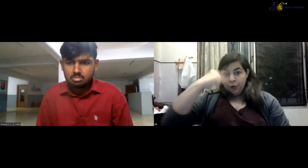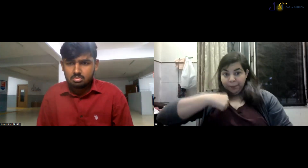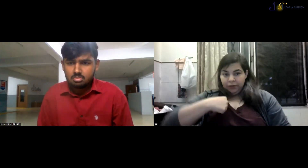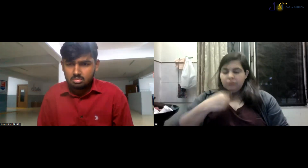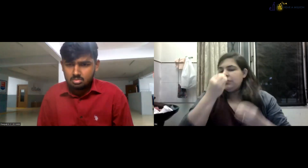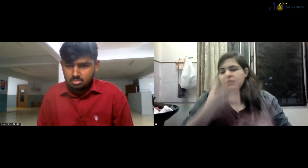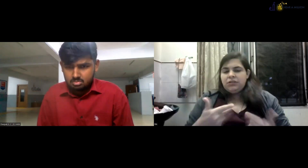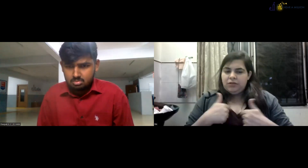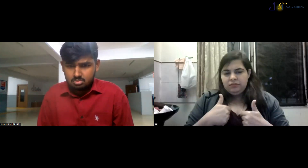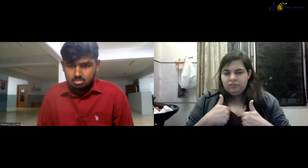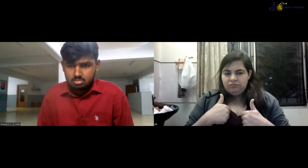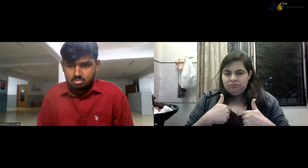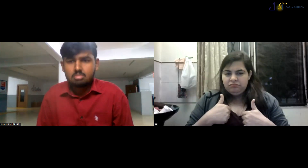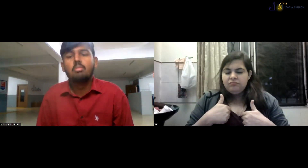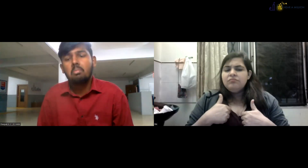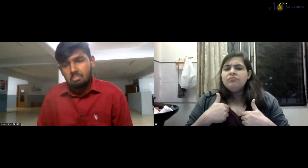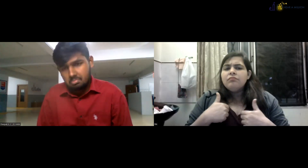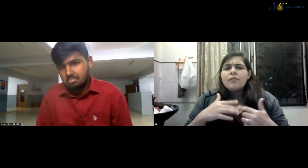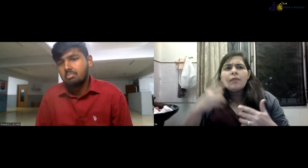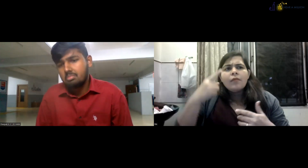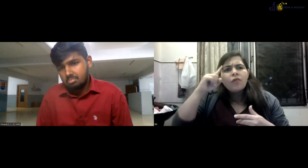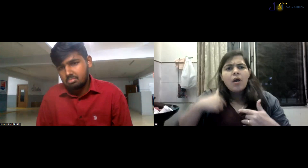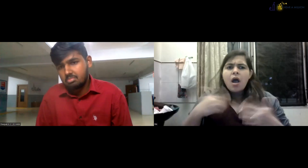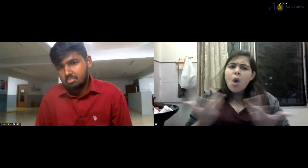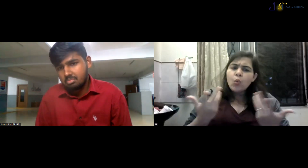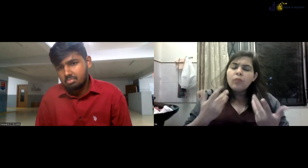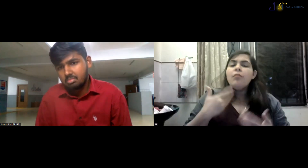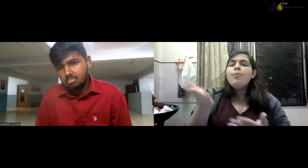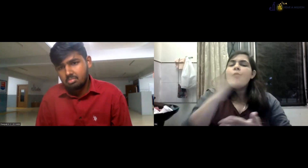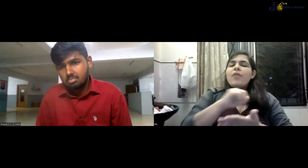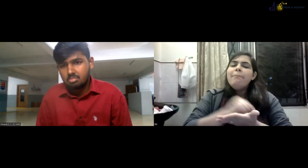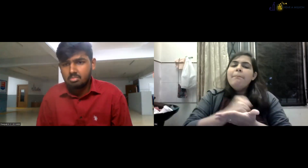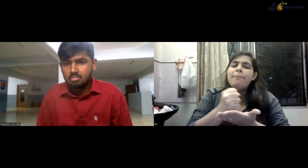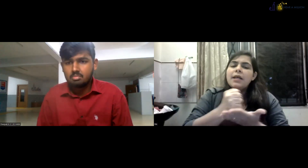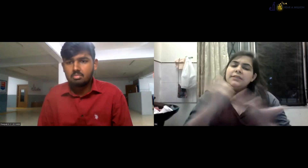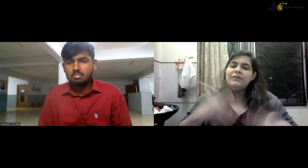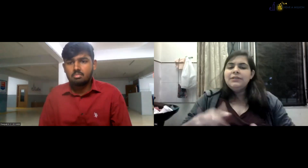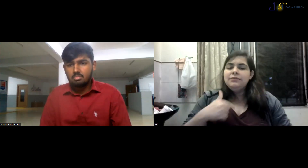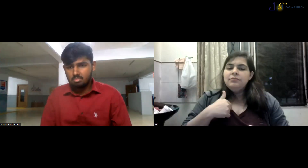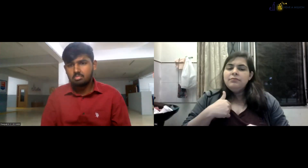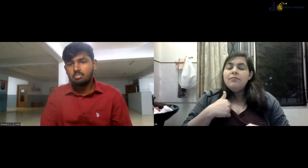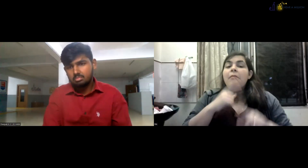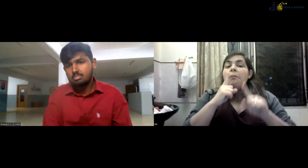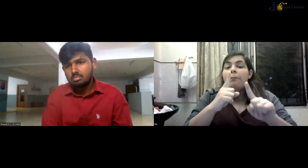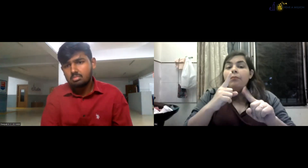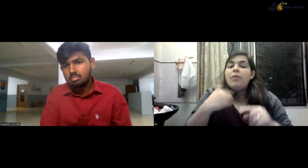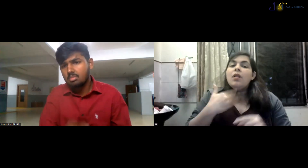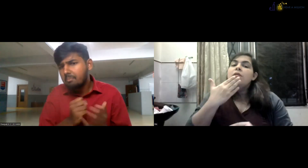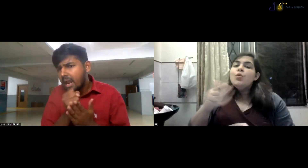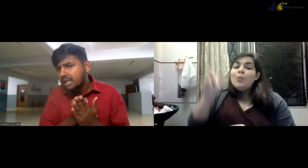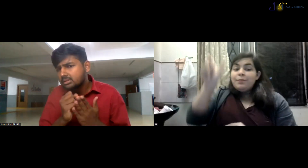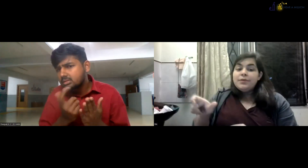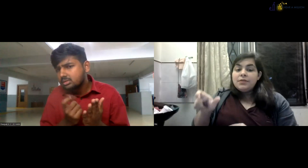food of the different culture? So for me, if I talk about myself, yeah, it's easy for me because earlier I